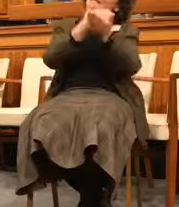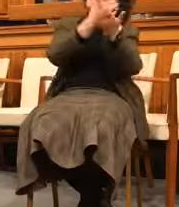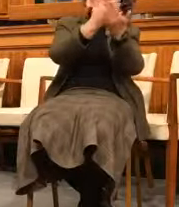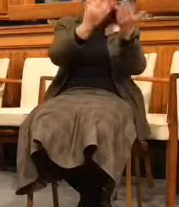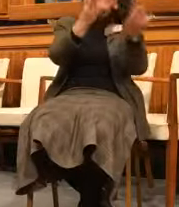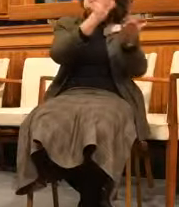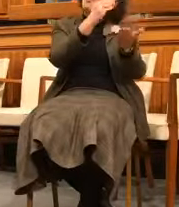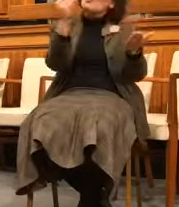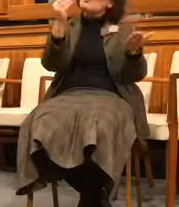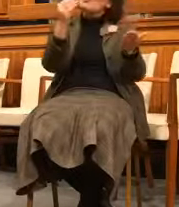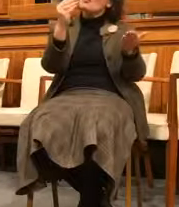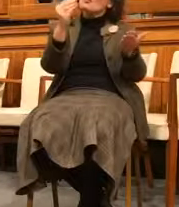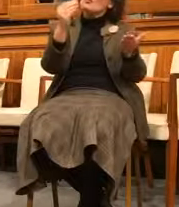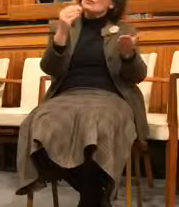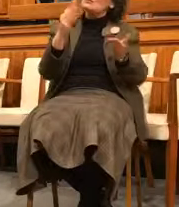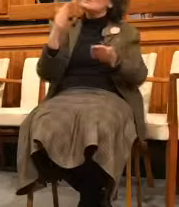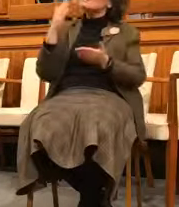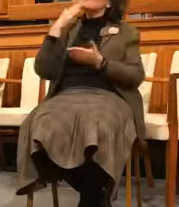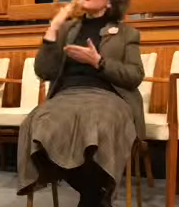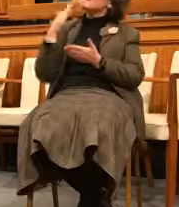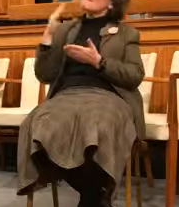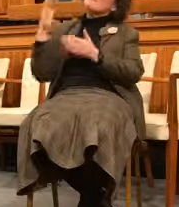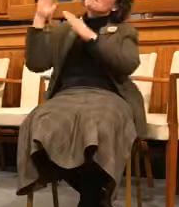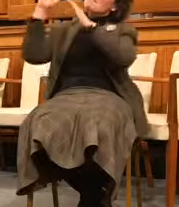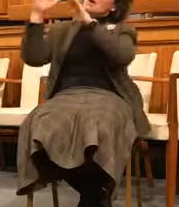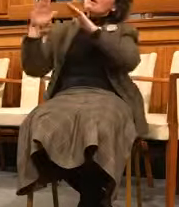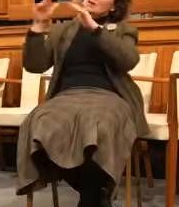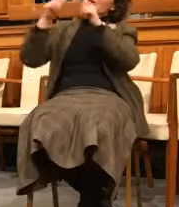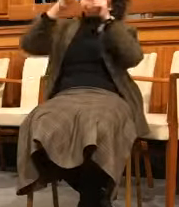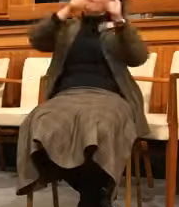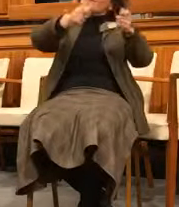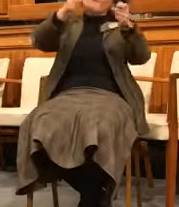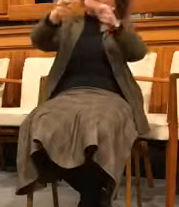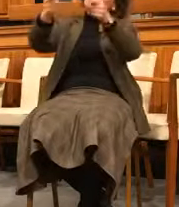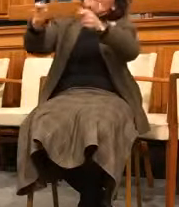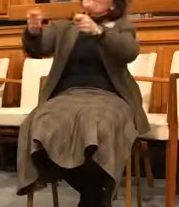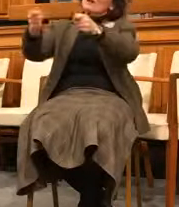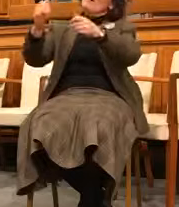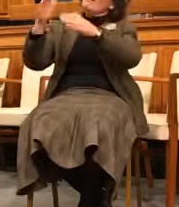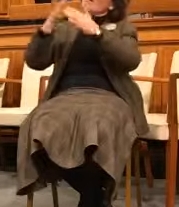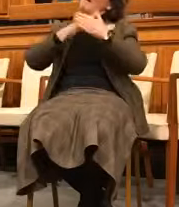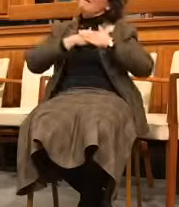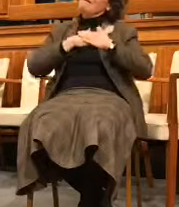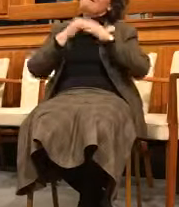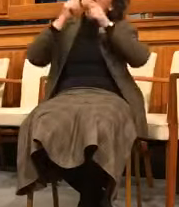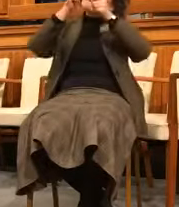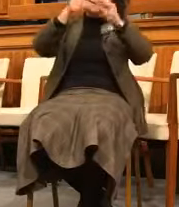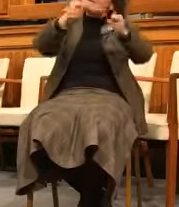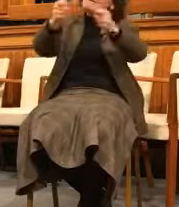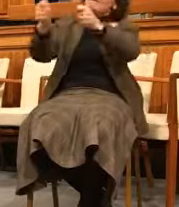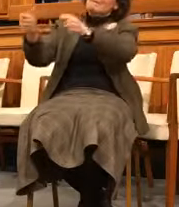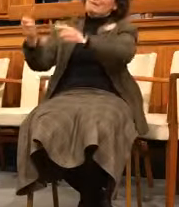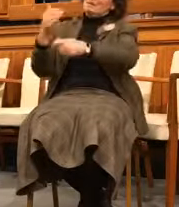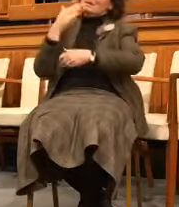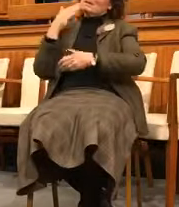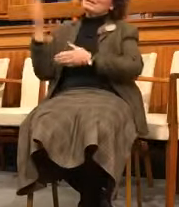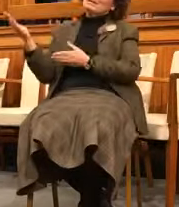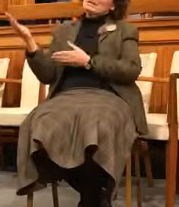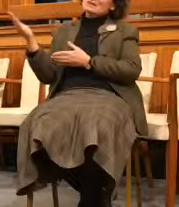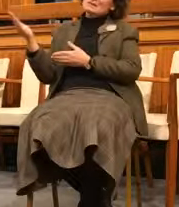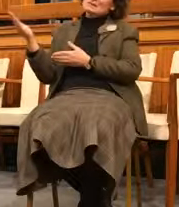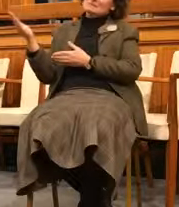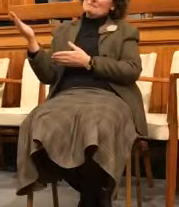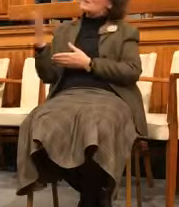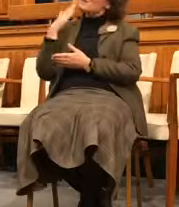us according to thy great mercy and thy love. O Lord, come, we pray, and help